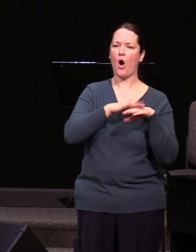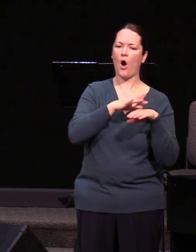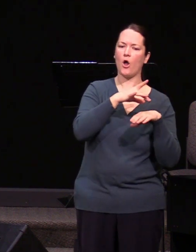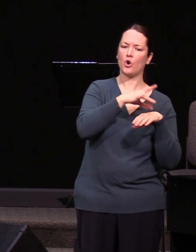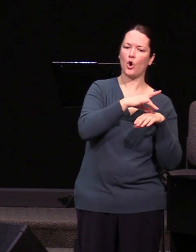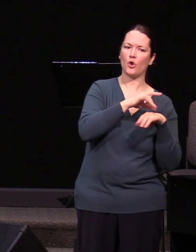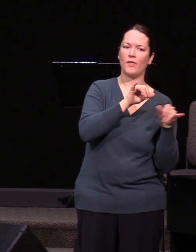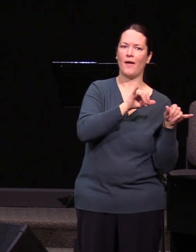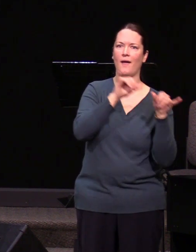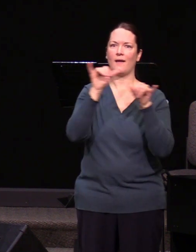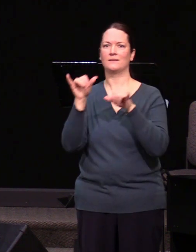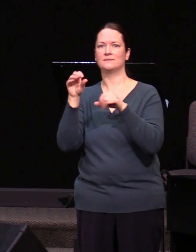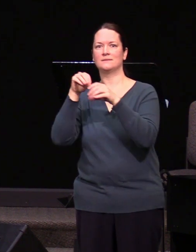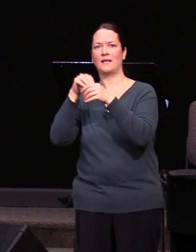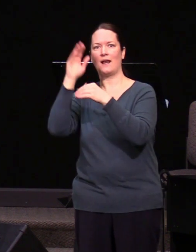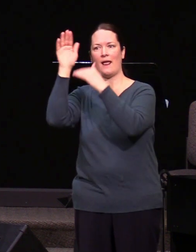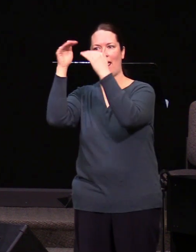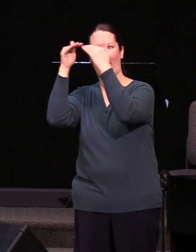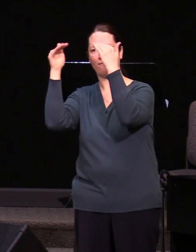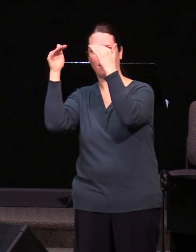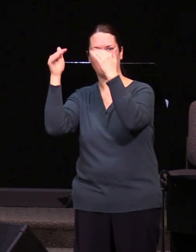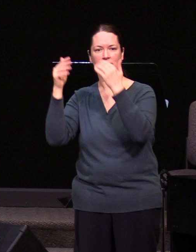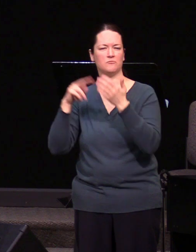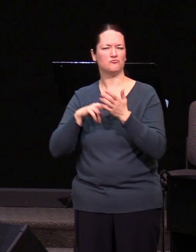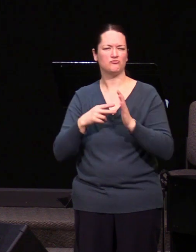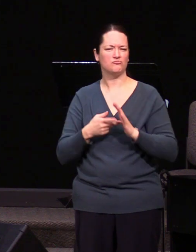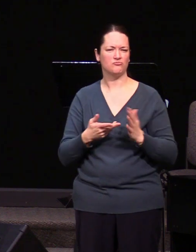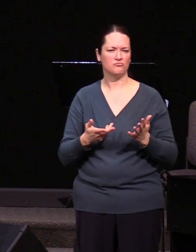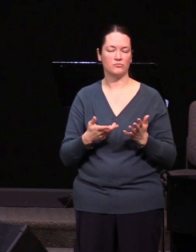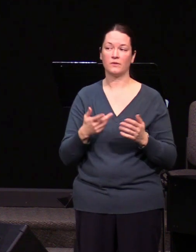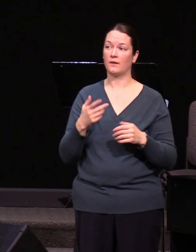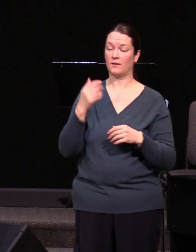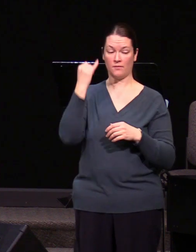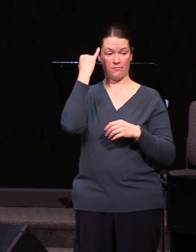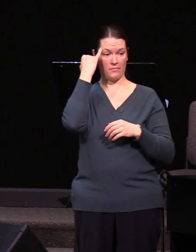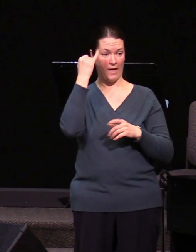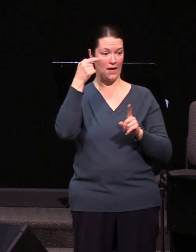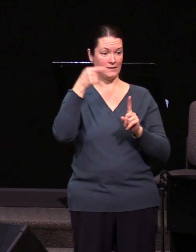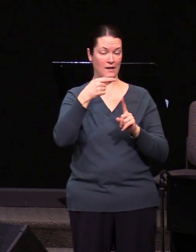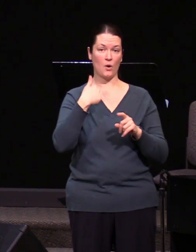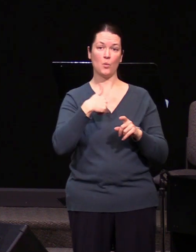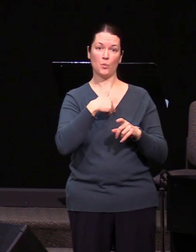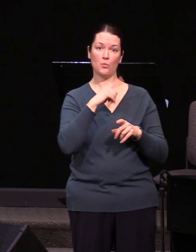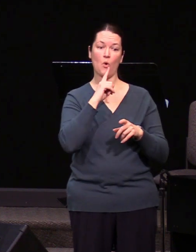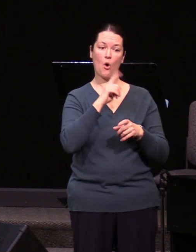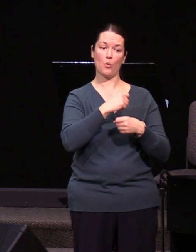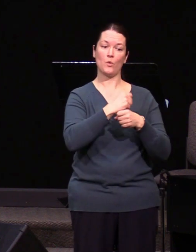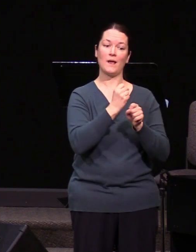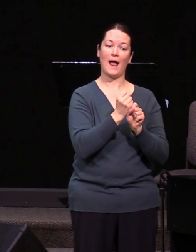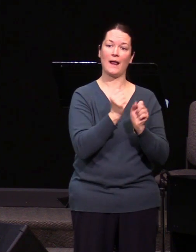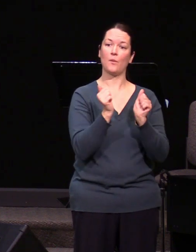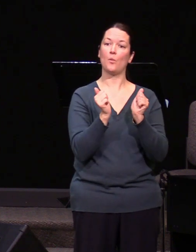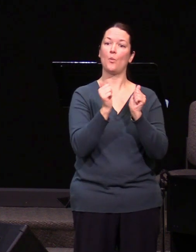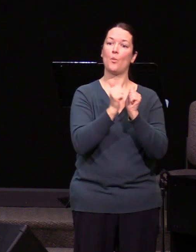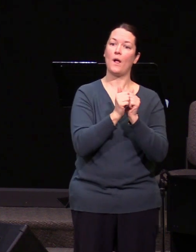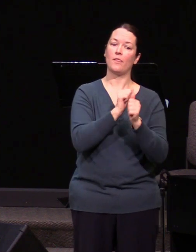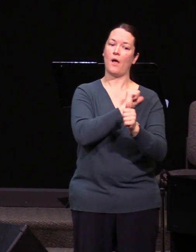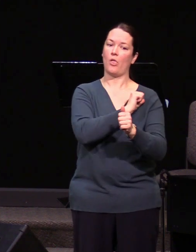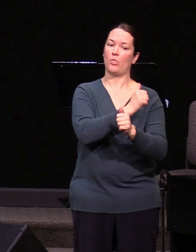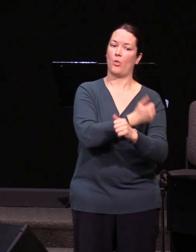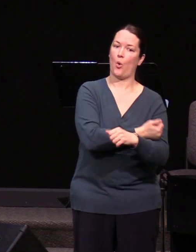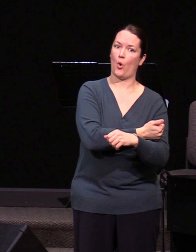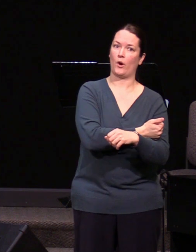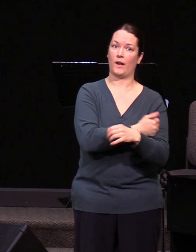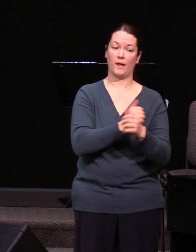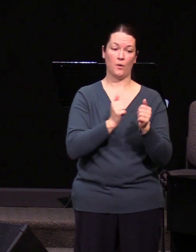heaven. And we talked about this idea that we were created with authority. We were created